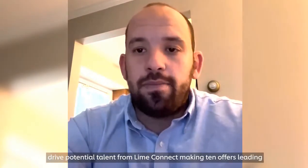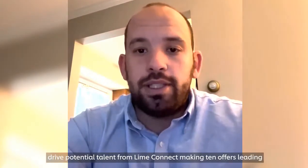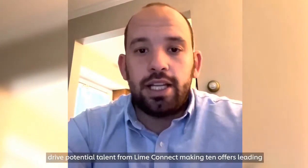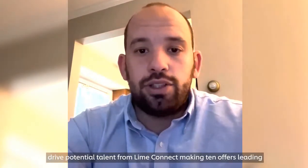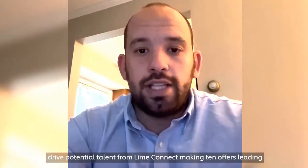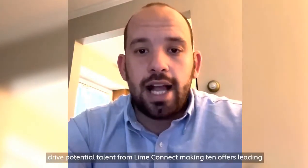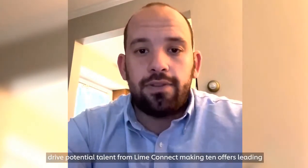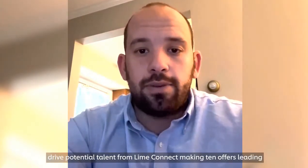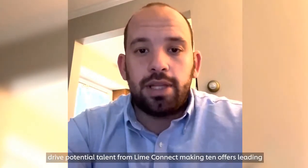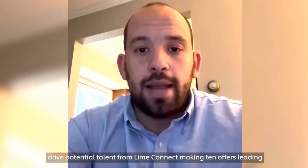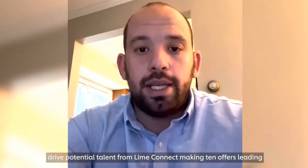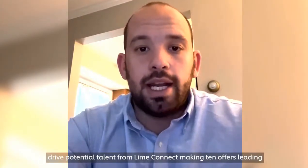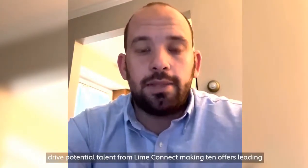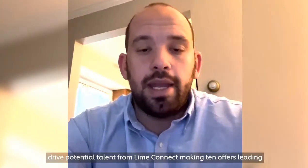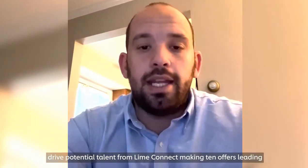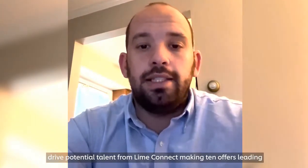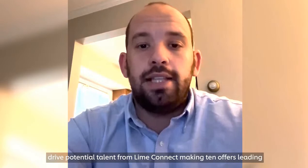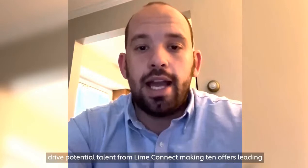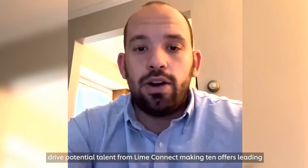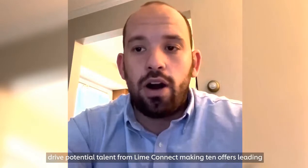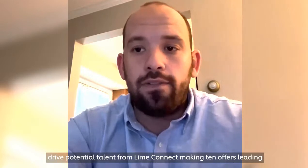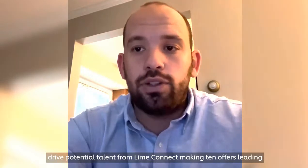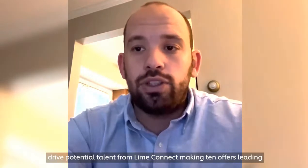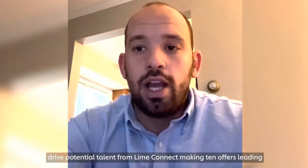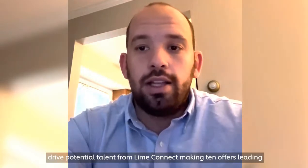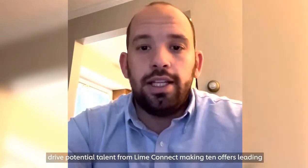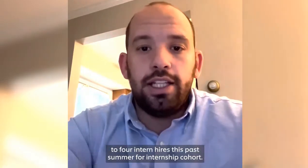to drive potential talent from Lime Connect, making